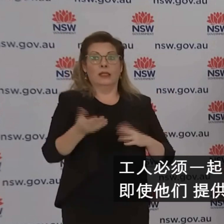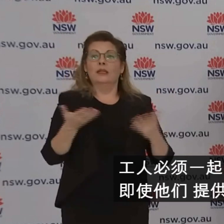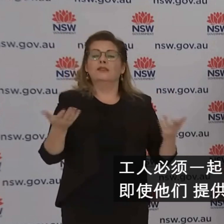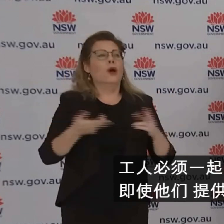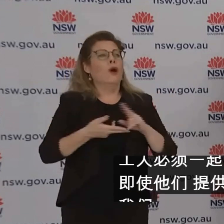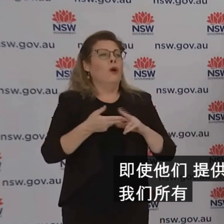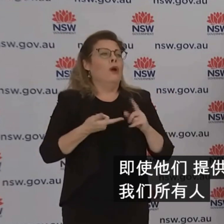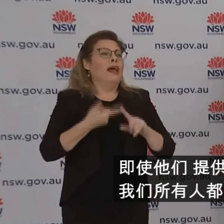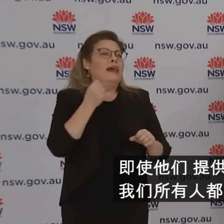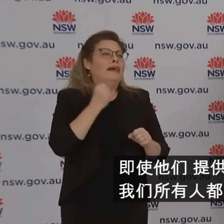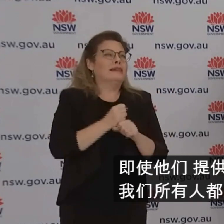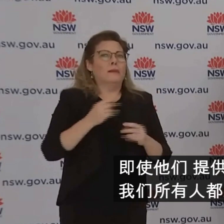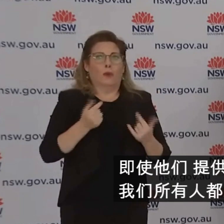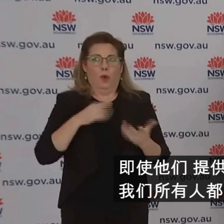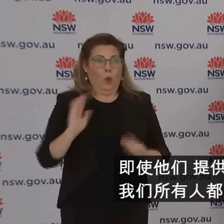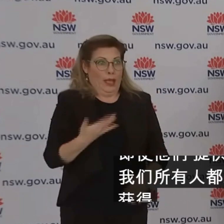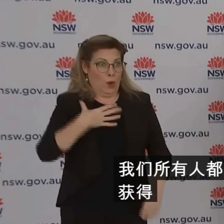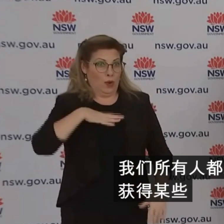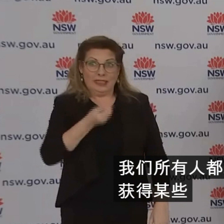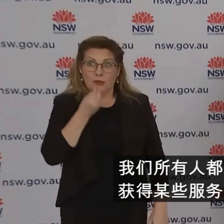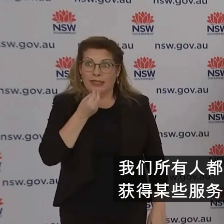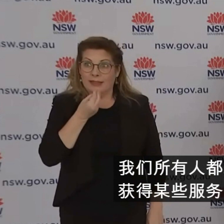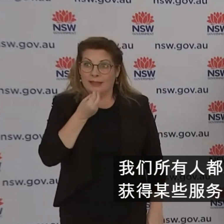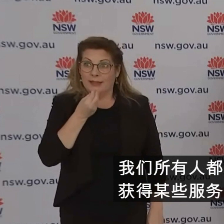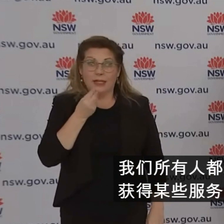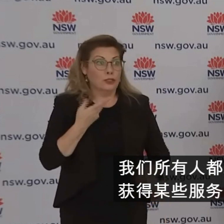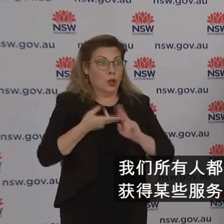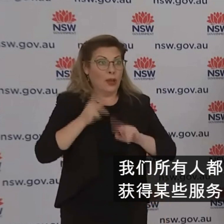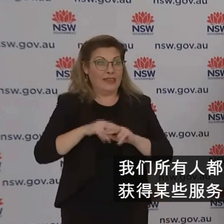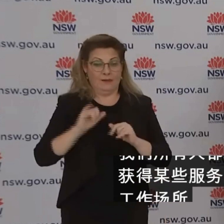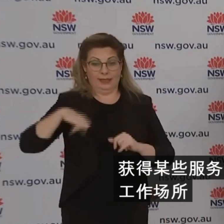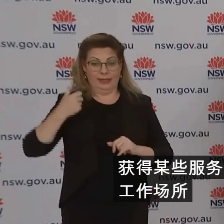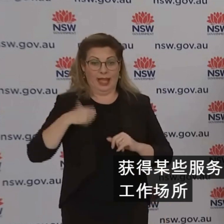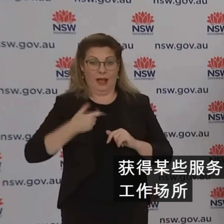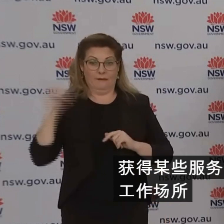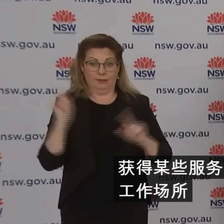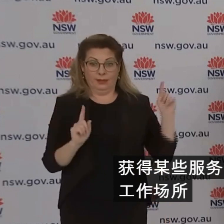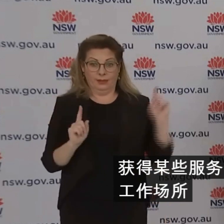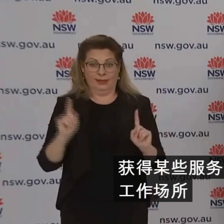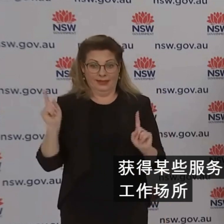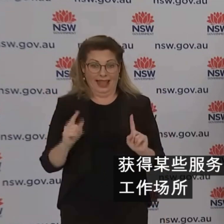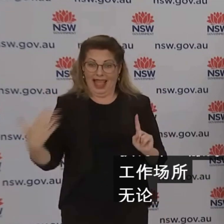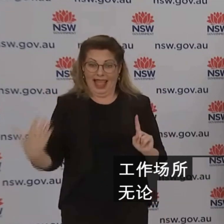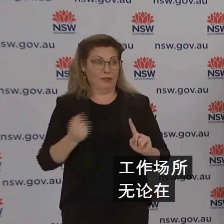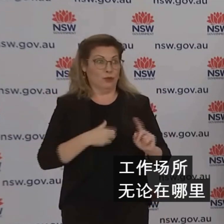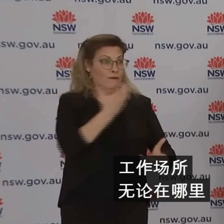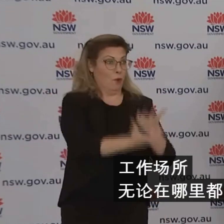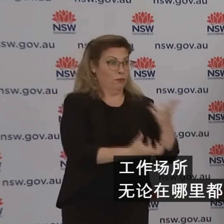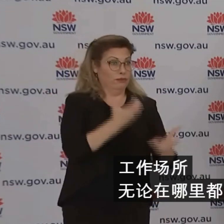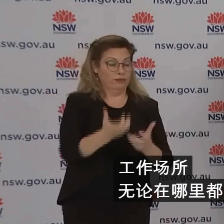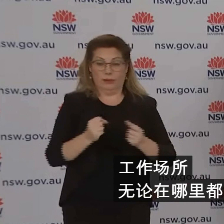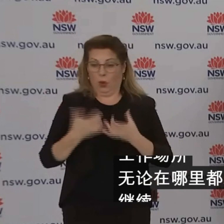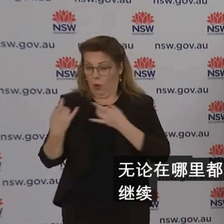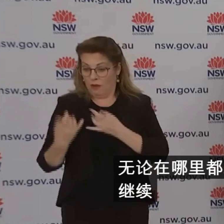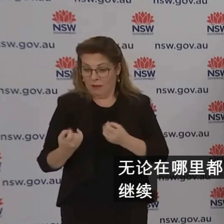delivering food or all of us have to eat, all of us have to attain certain services. So those workplaces, no matter where they